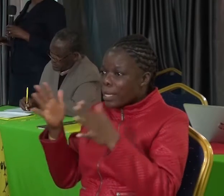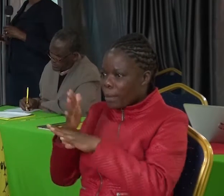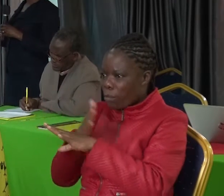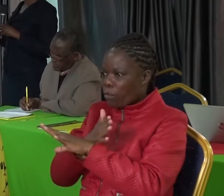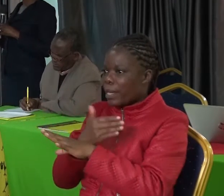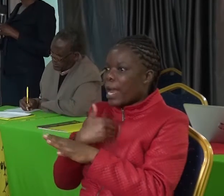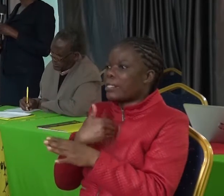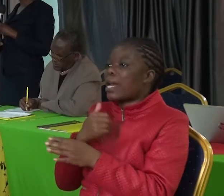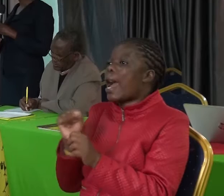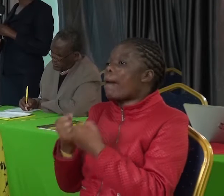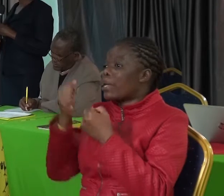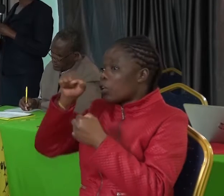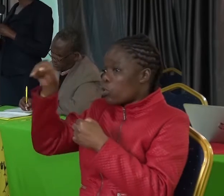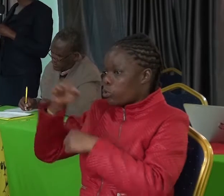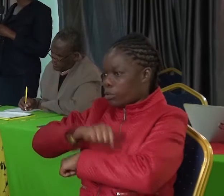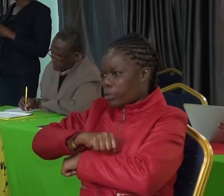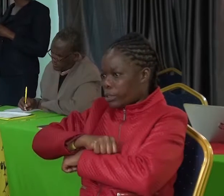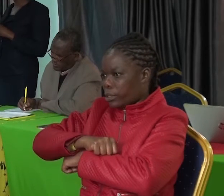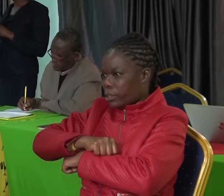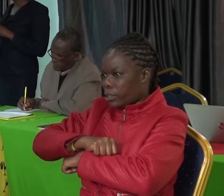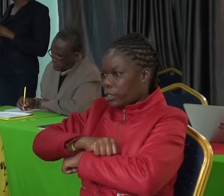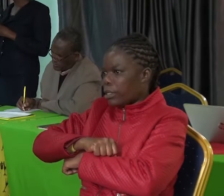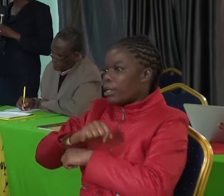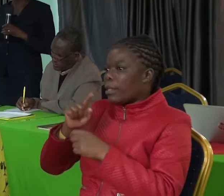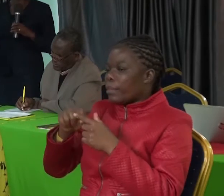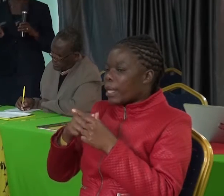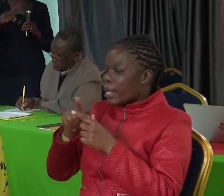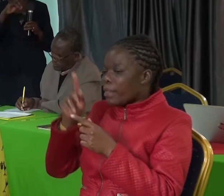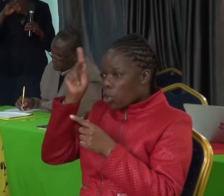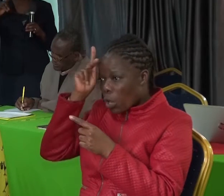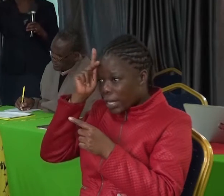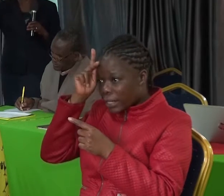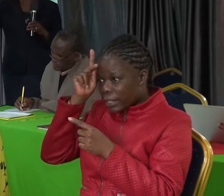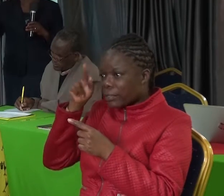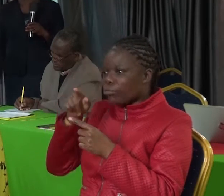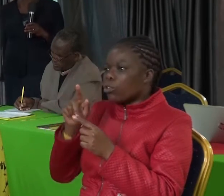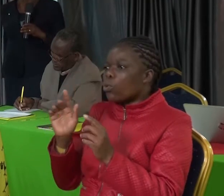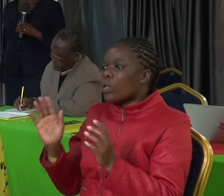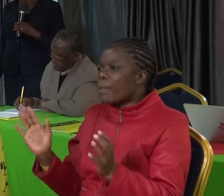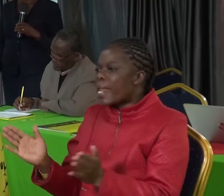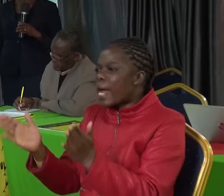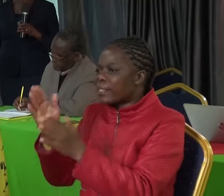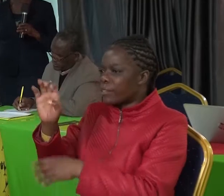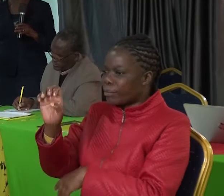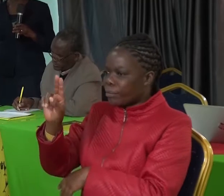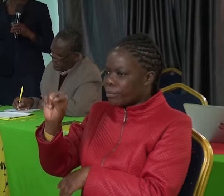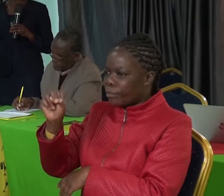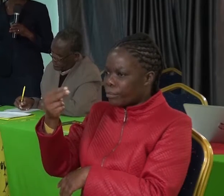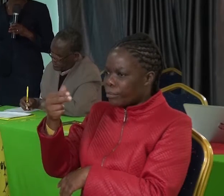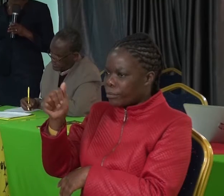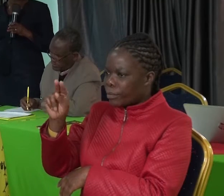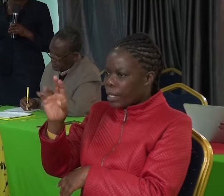happened. Then the teachers' pedagogical content knowledge will be enhanced in inclusive